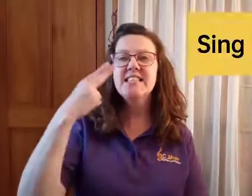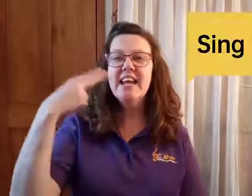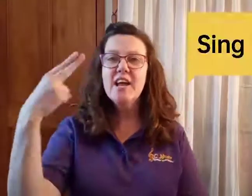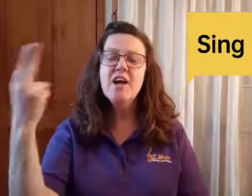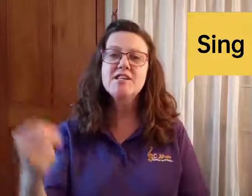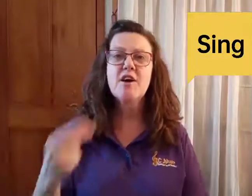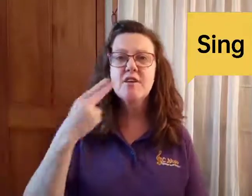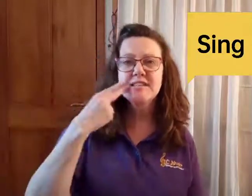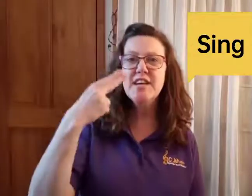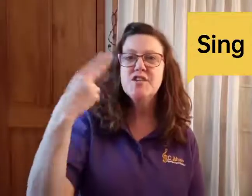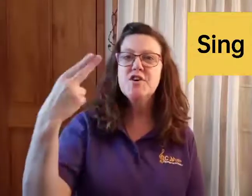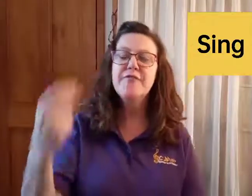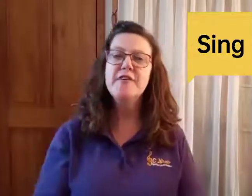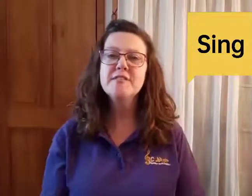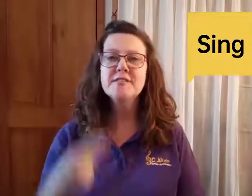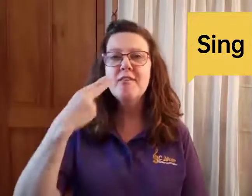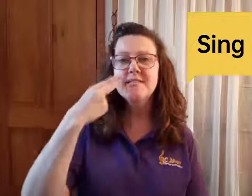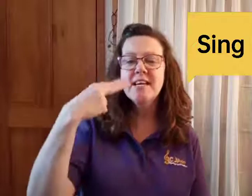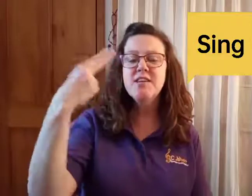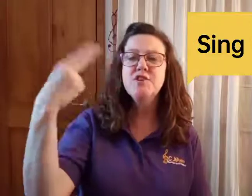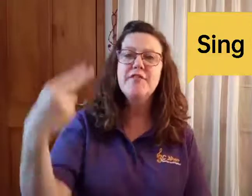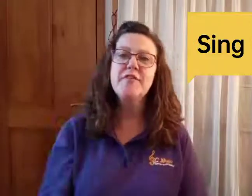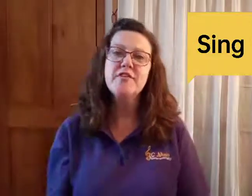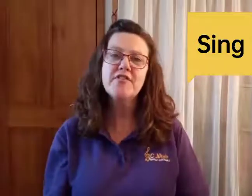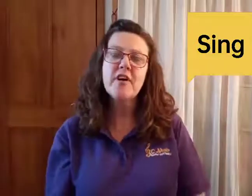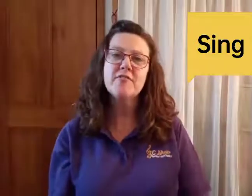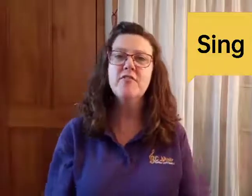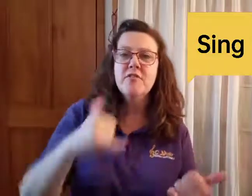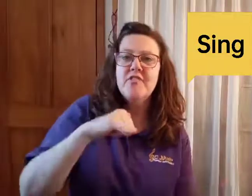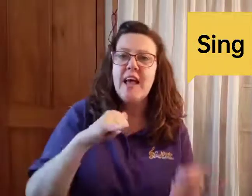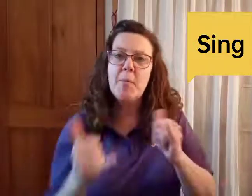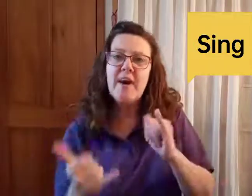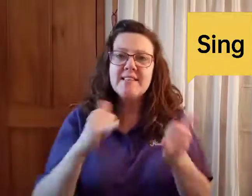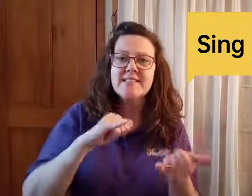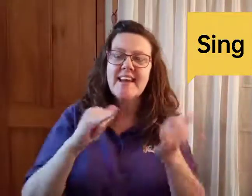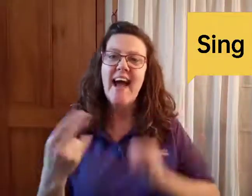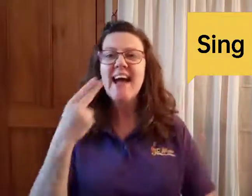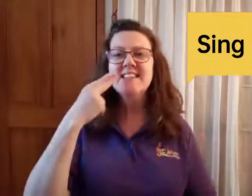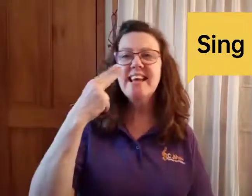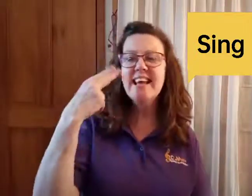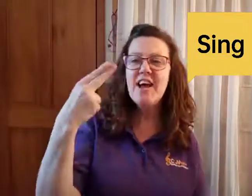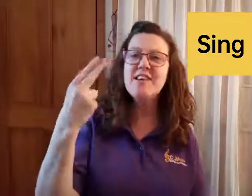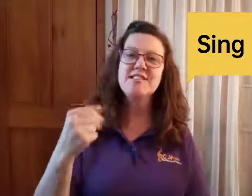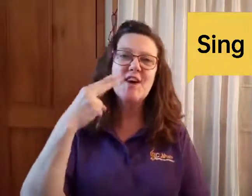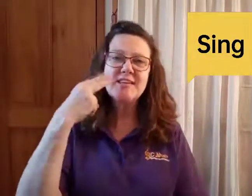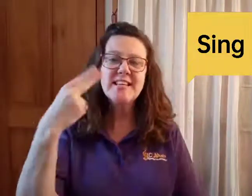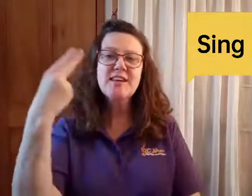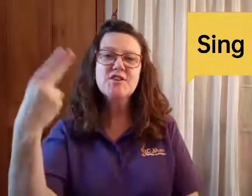Sing a song, sing a joyful song, sing a joyful song to celebrate. Sing a song, sing a